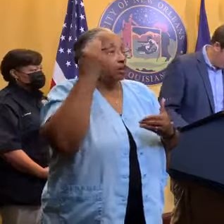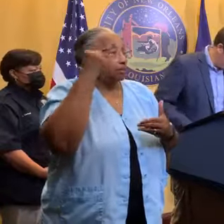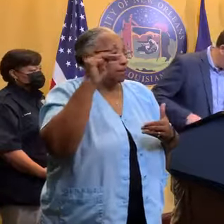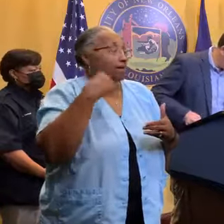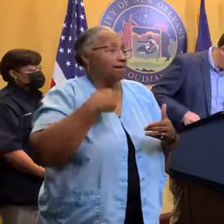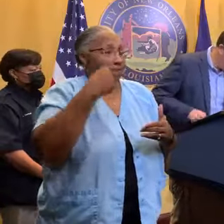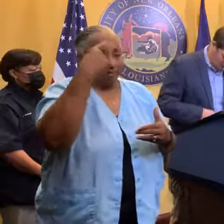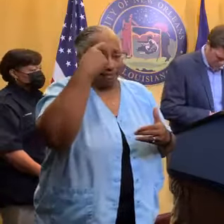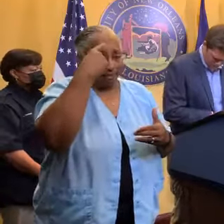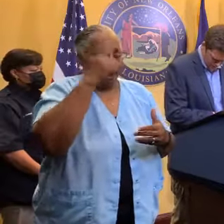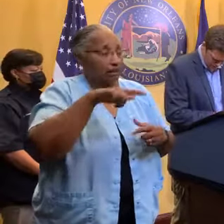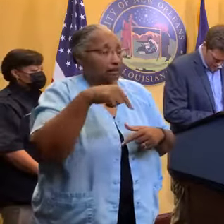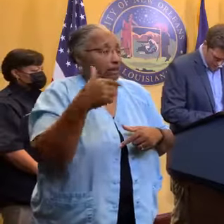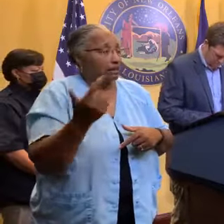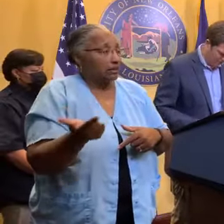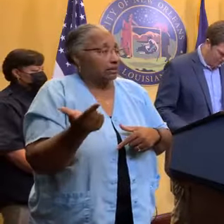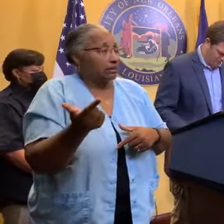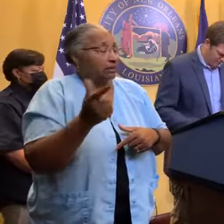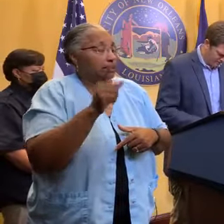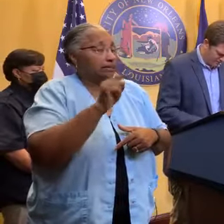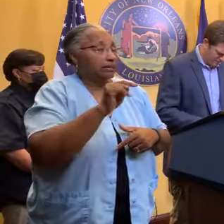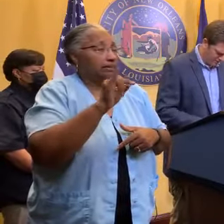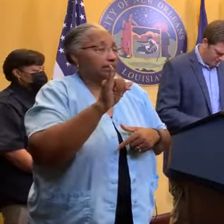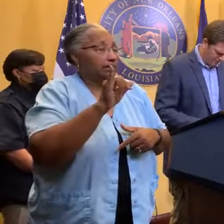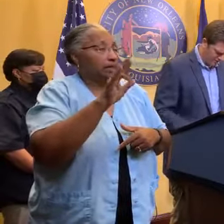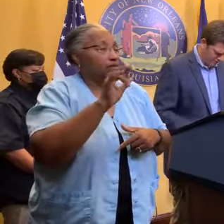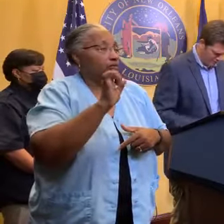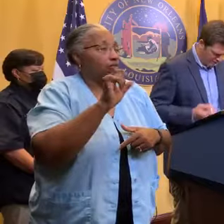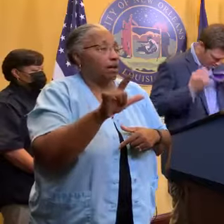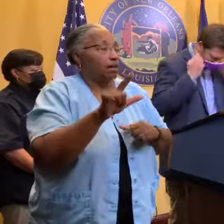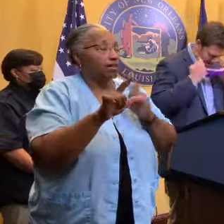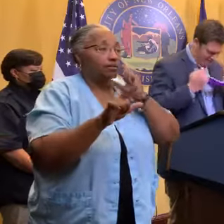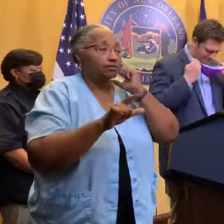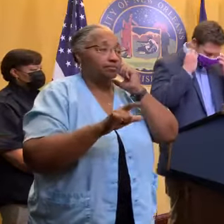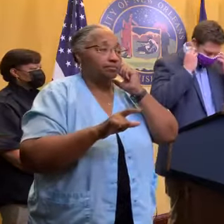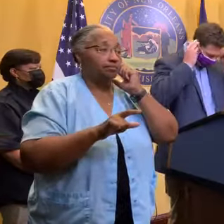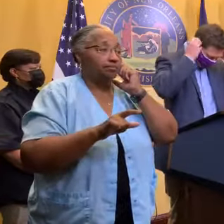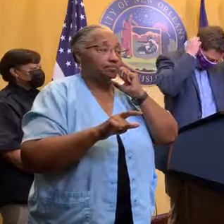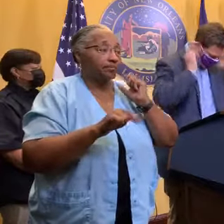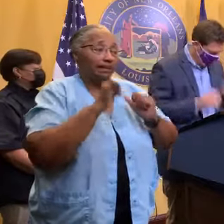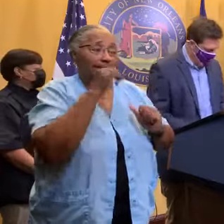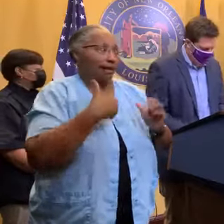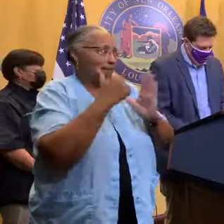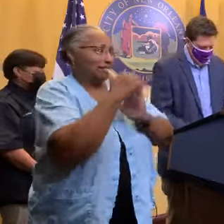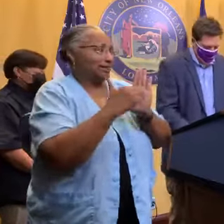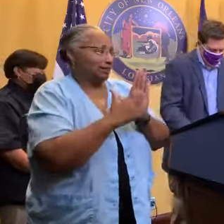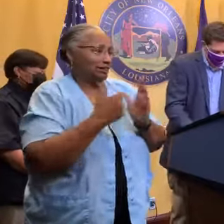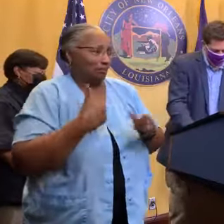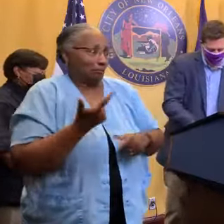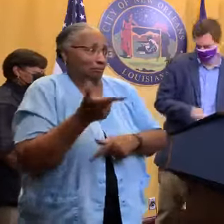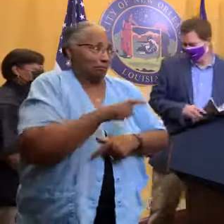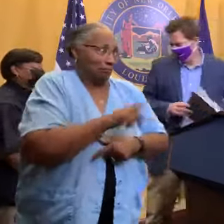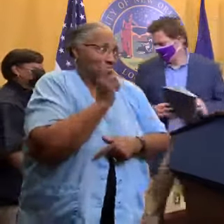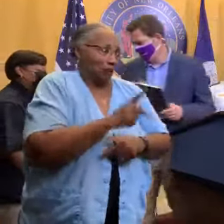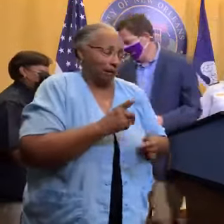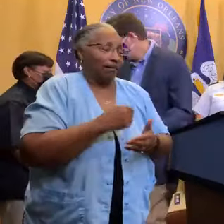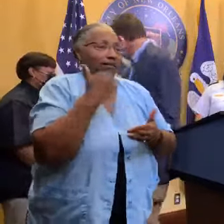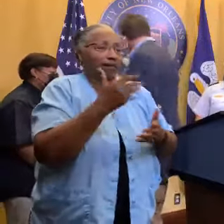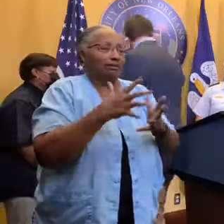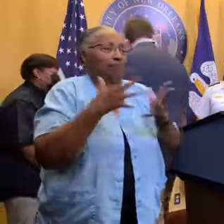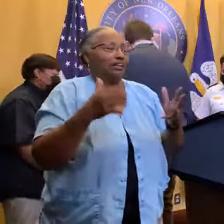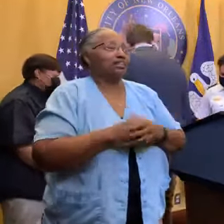me is Tyrell. I'll give it to you. I don't have the agenda. Thank you so much. Thank